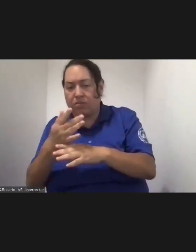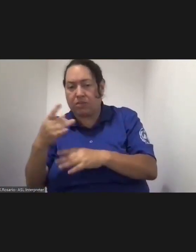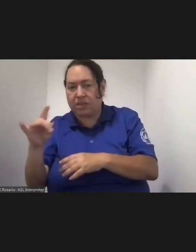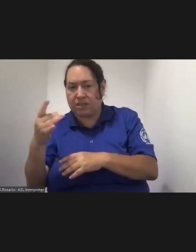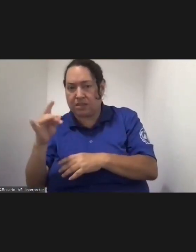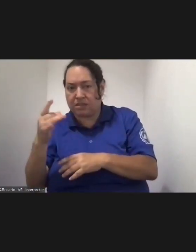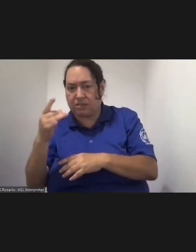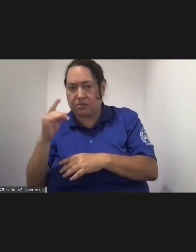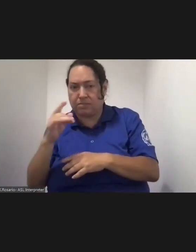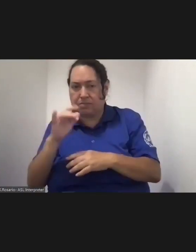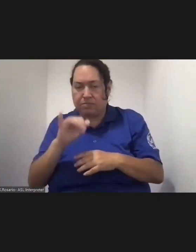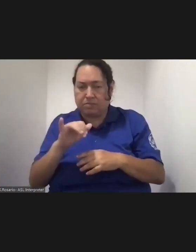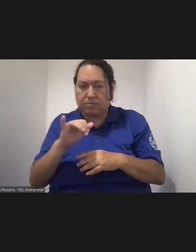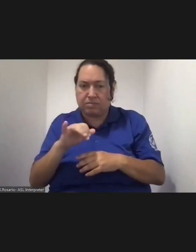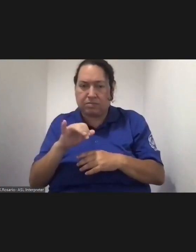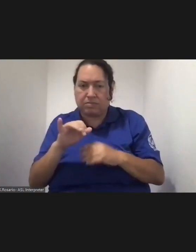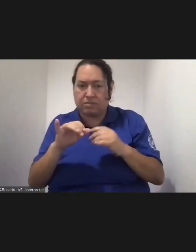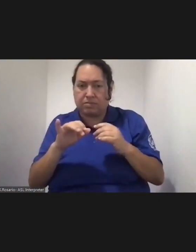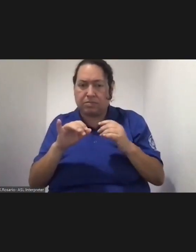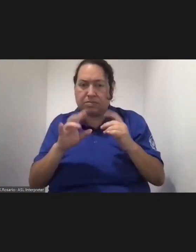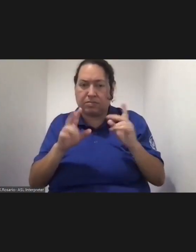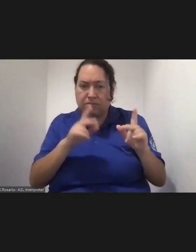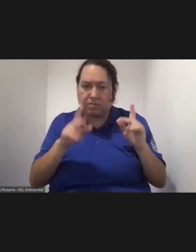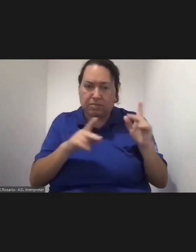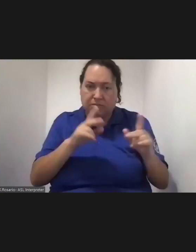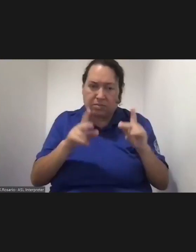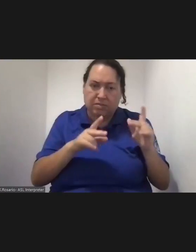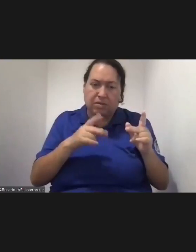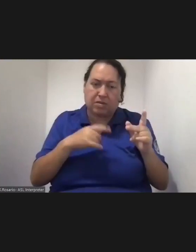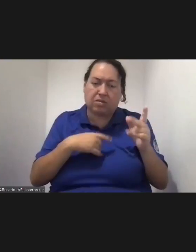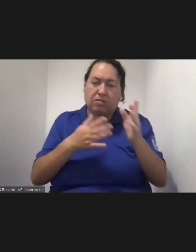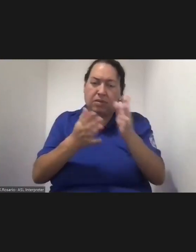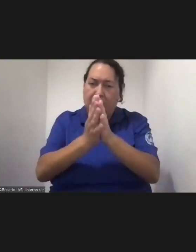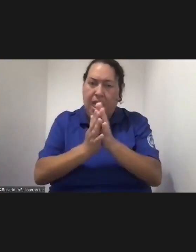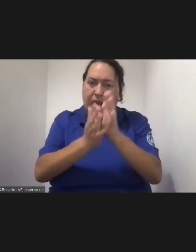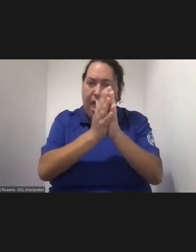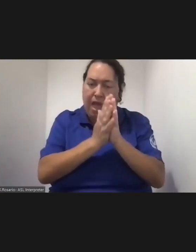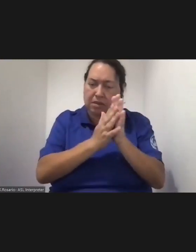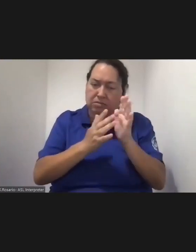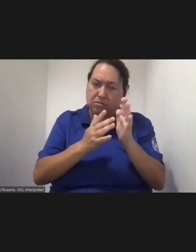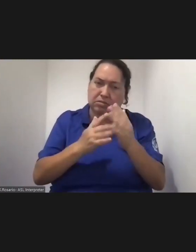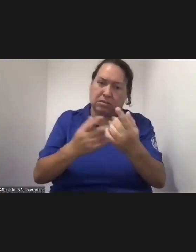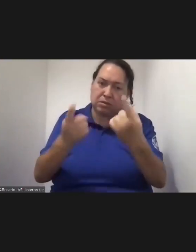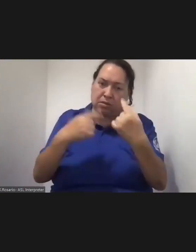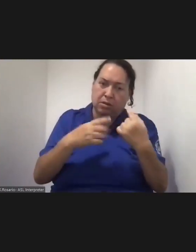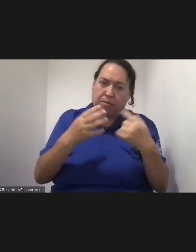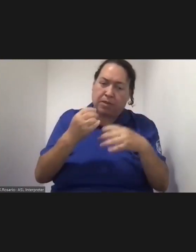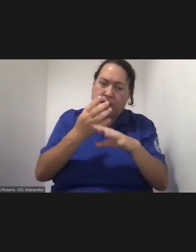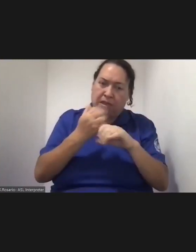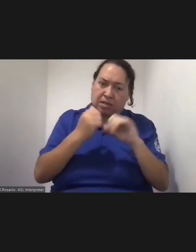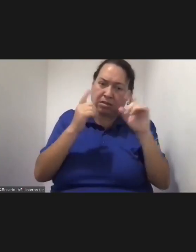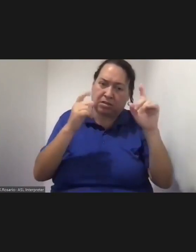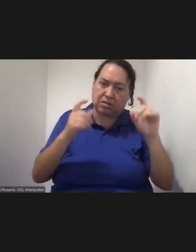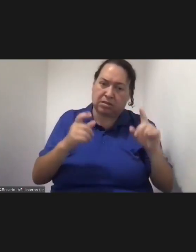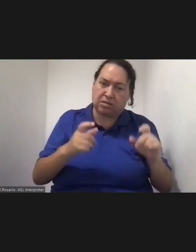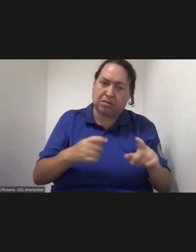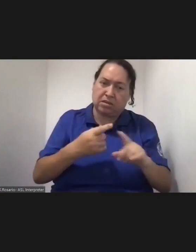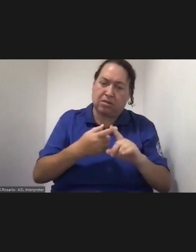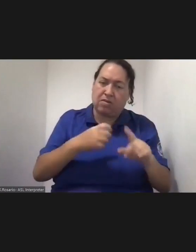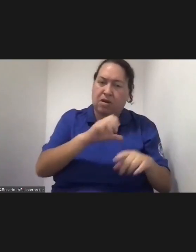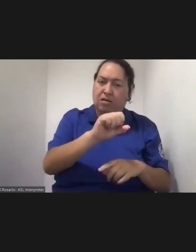are the patrons that are being asked to get tested from Subaki.